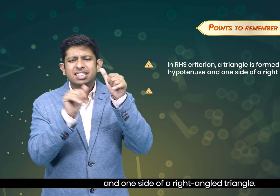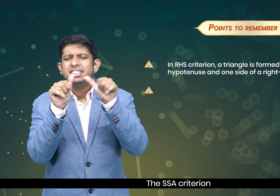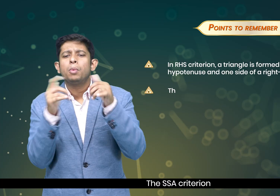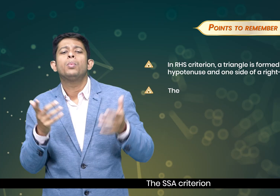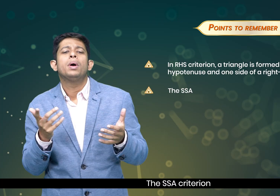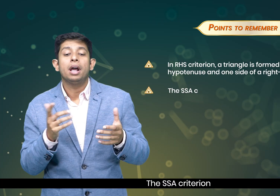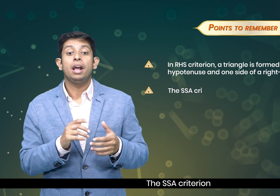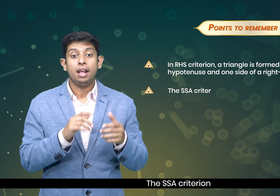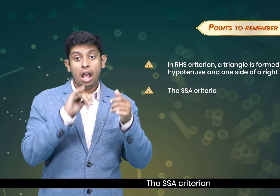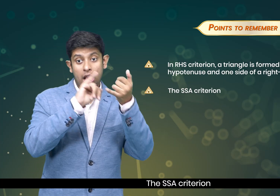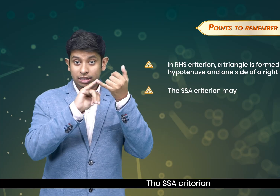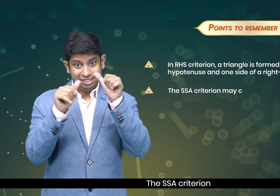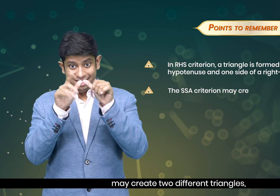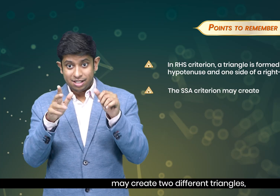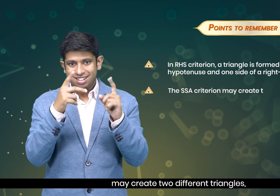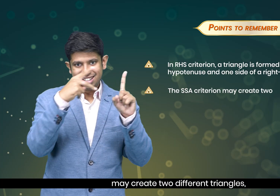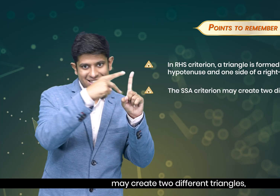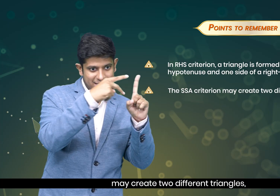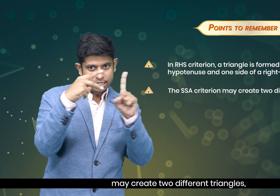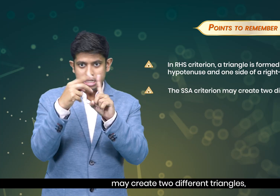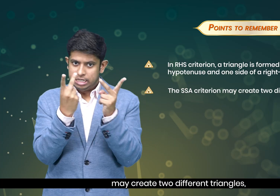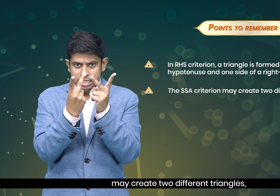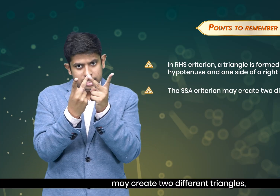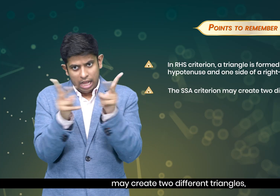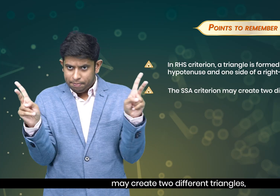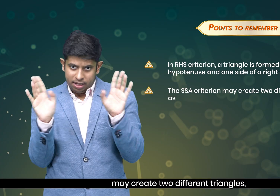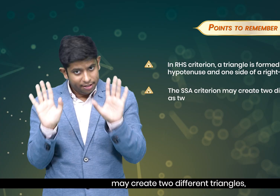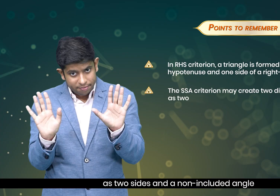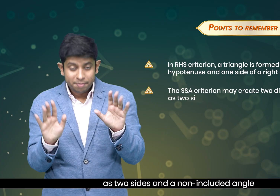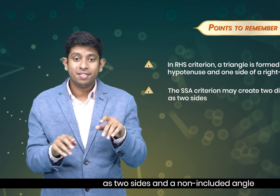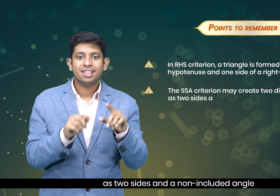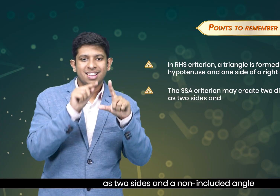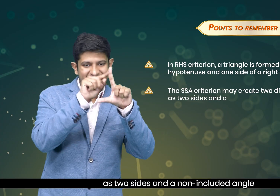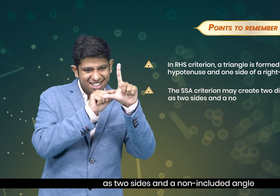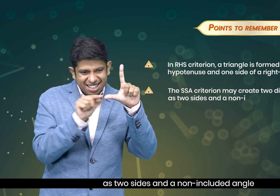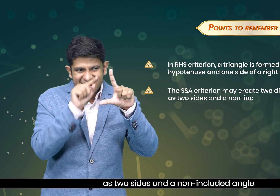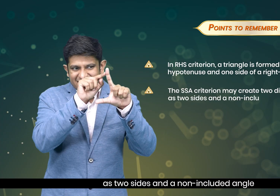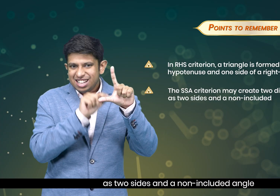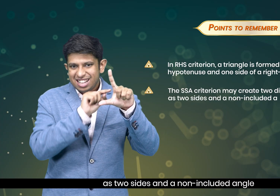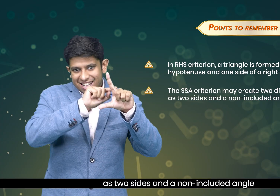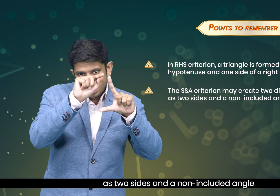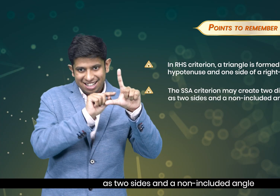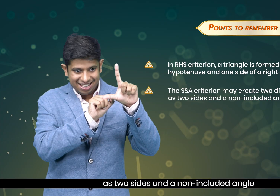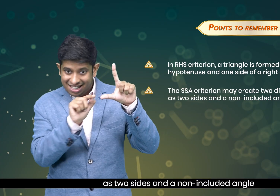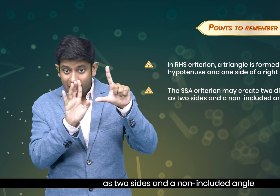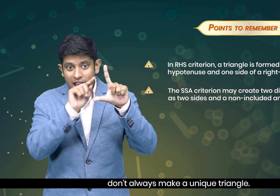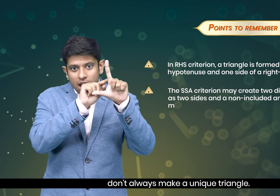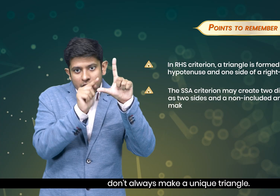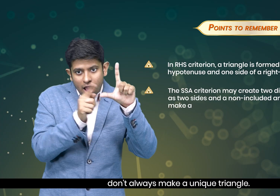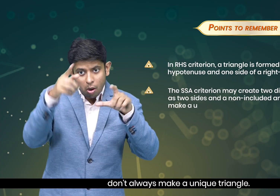The side-side angle criterion may create two different triangles, as two sides and a non-included angle don't always make